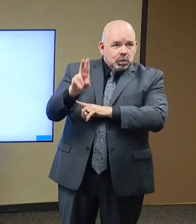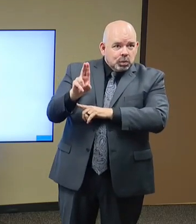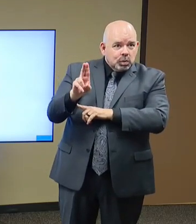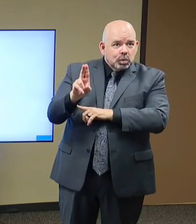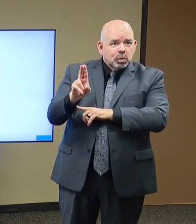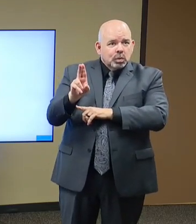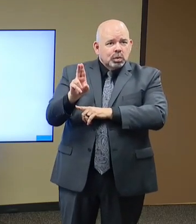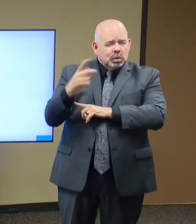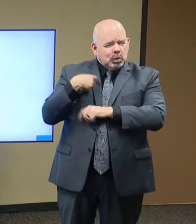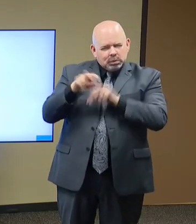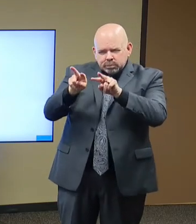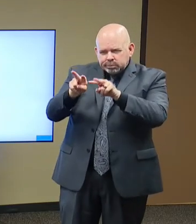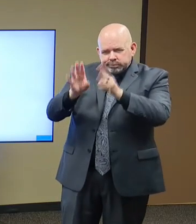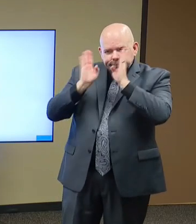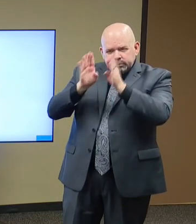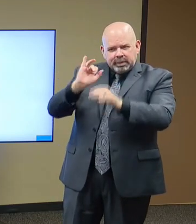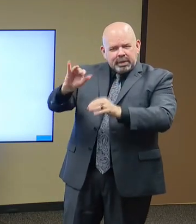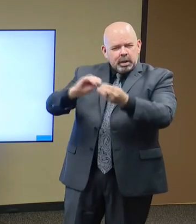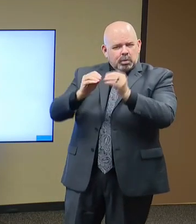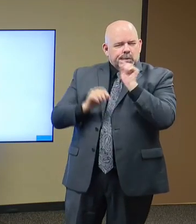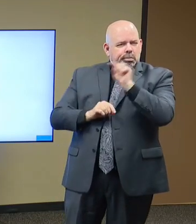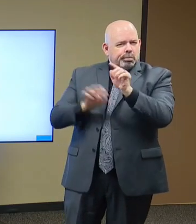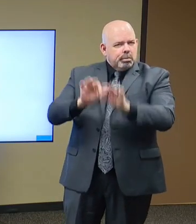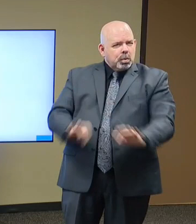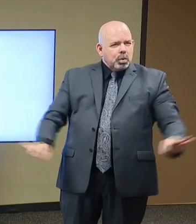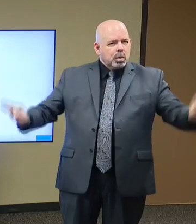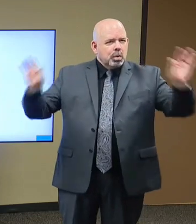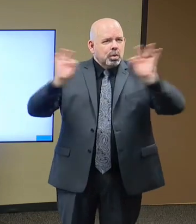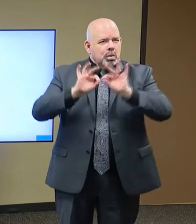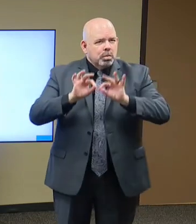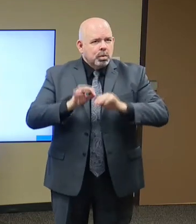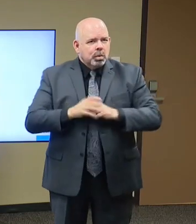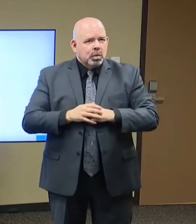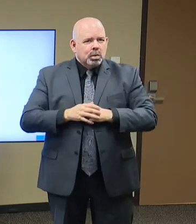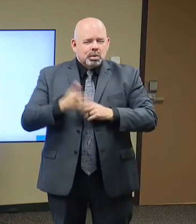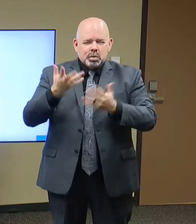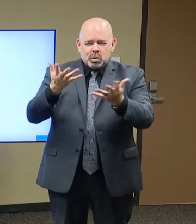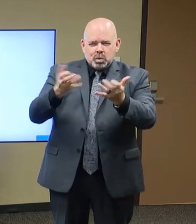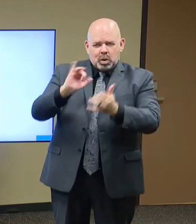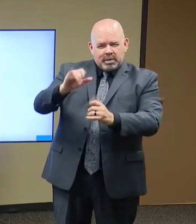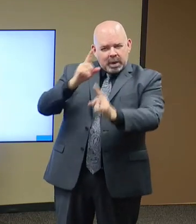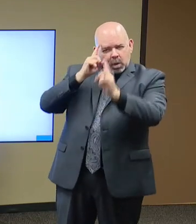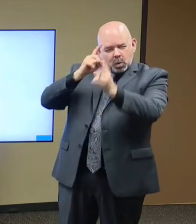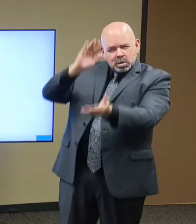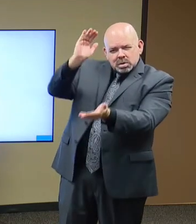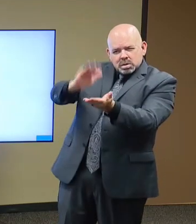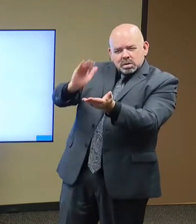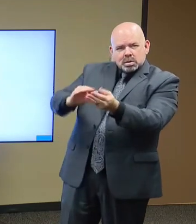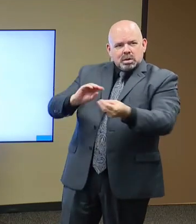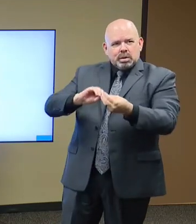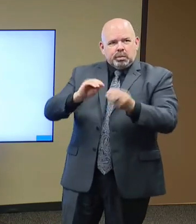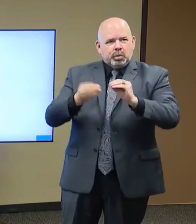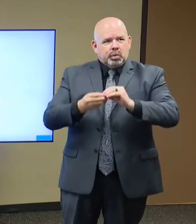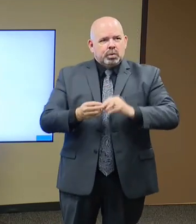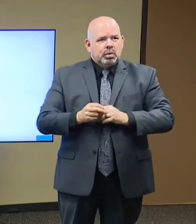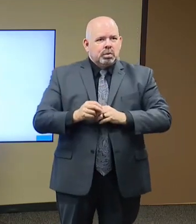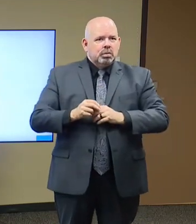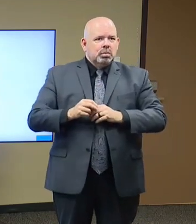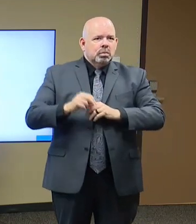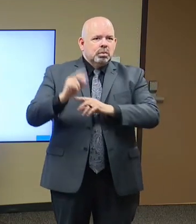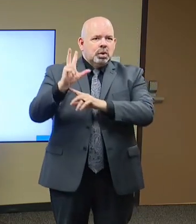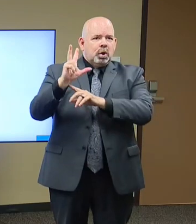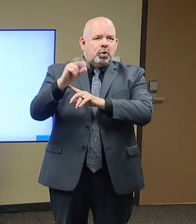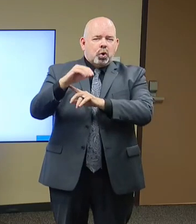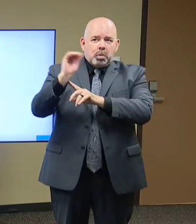that, being less than 20% of the med-surg beds being COVID-19 and less than 30% of the ICU beds